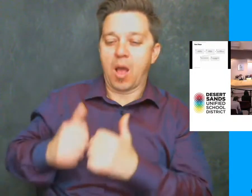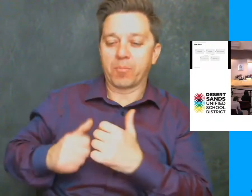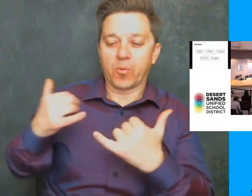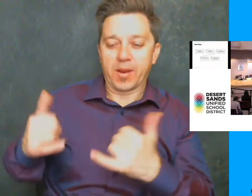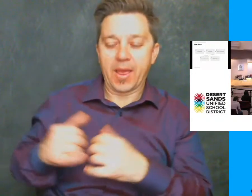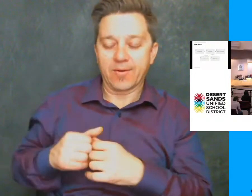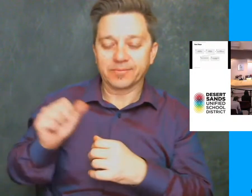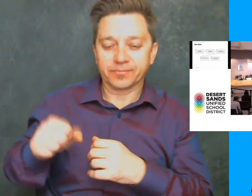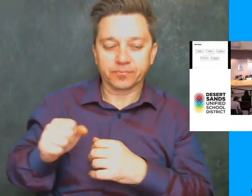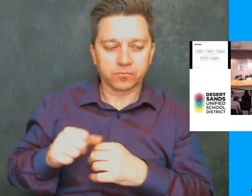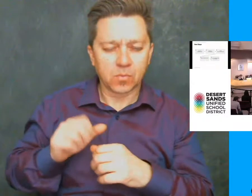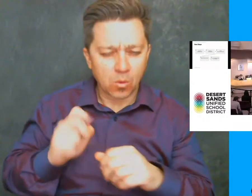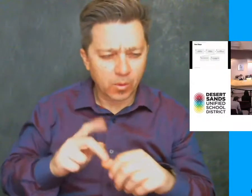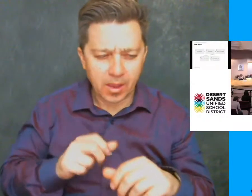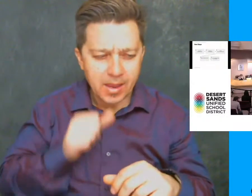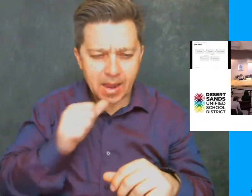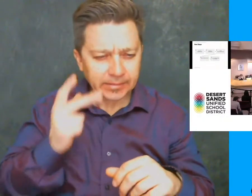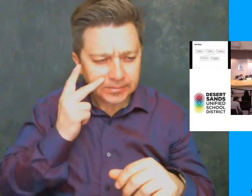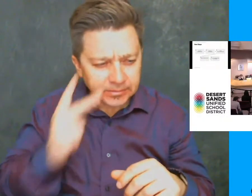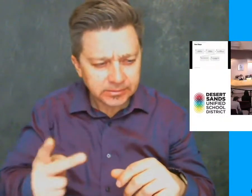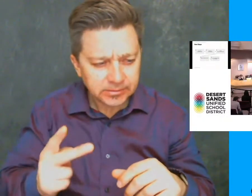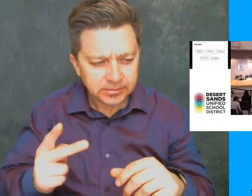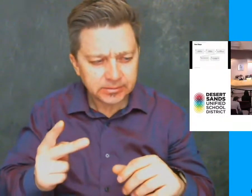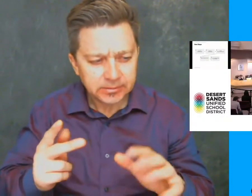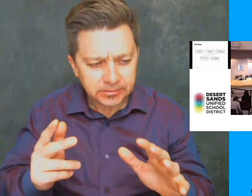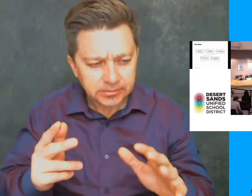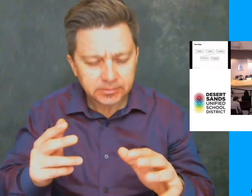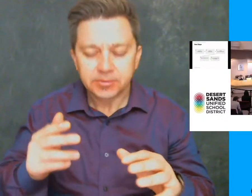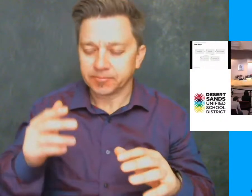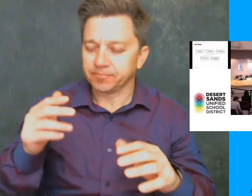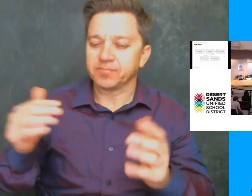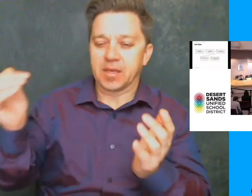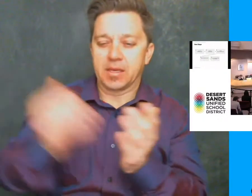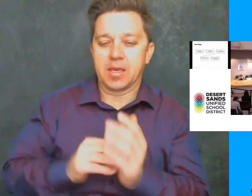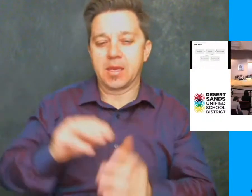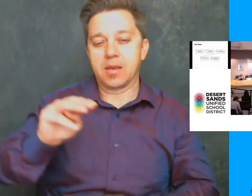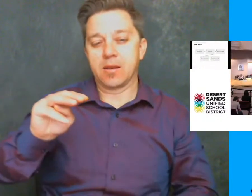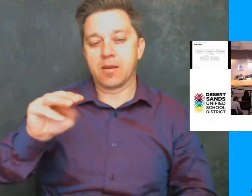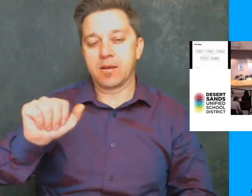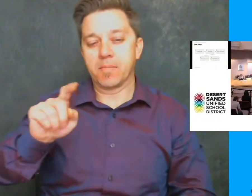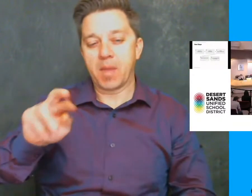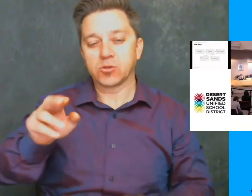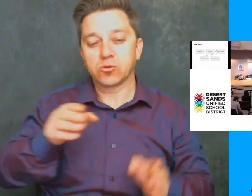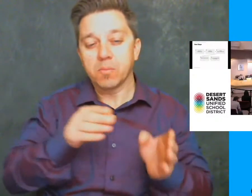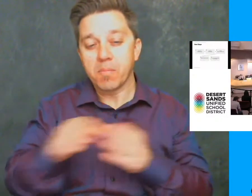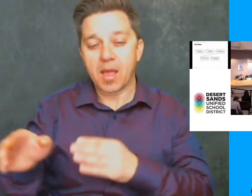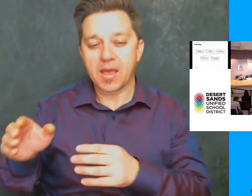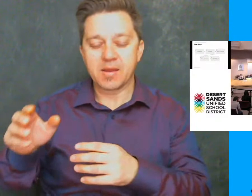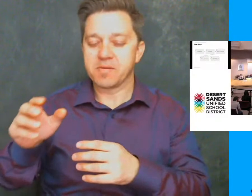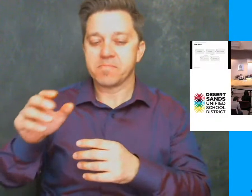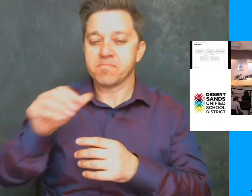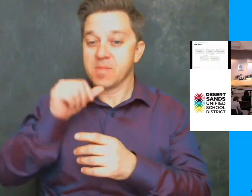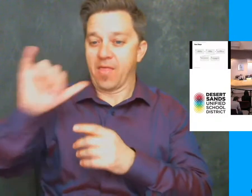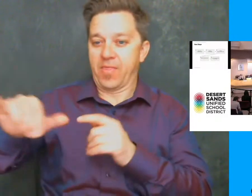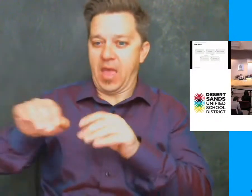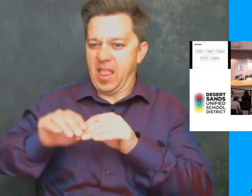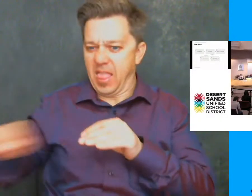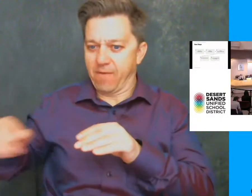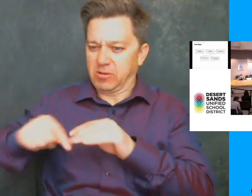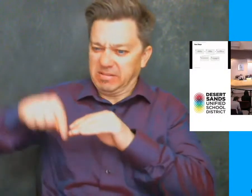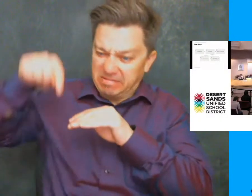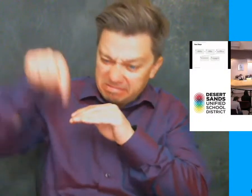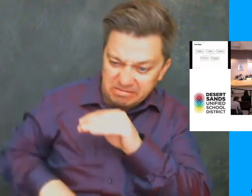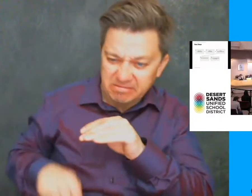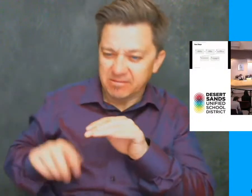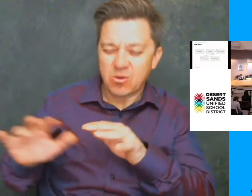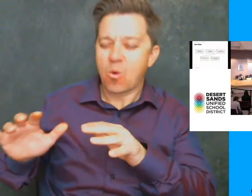I just didn't see it, so that's why I'm yeah, asking. Again, at the master planning level, we wouldn't get down into that level of detail, but certainly okay. It would be,